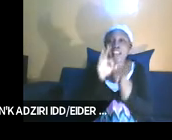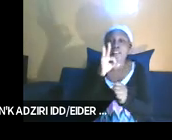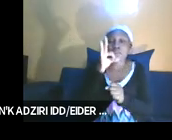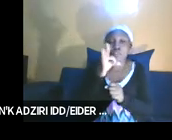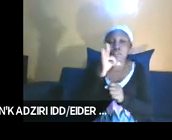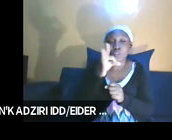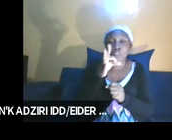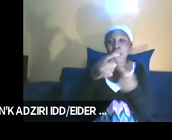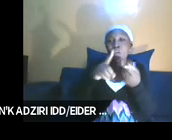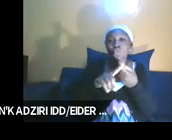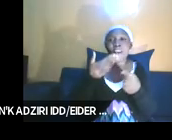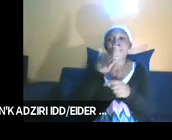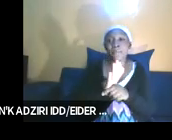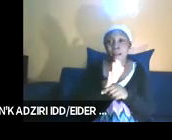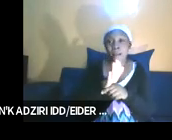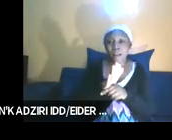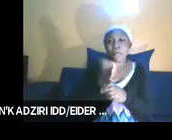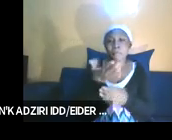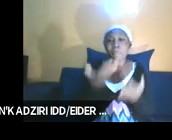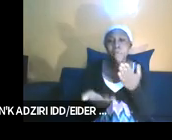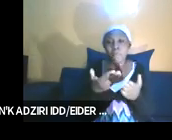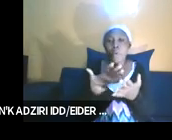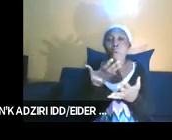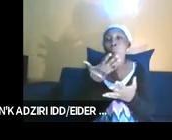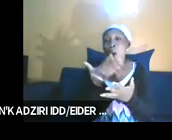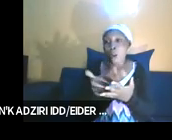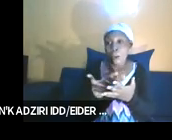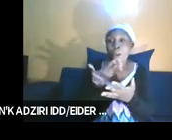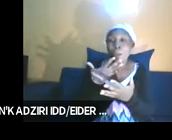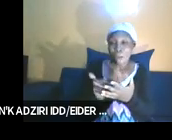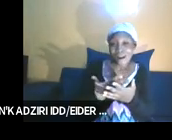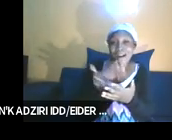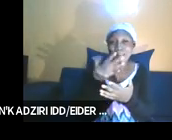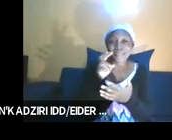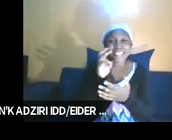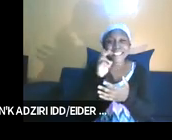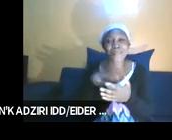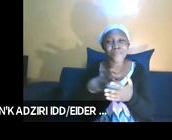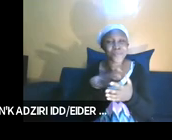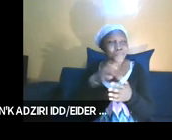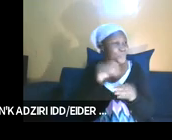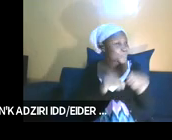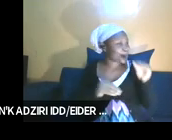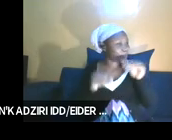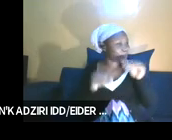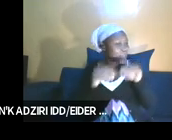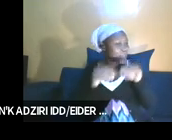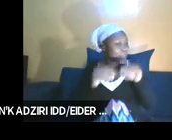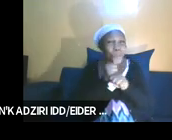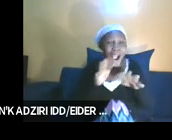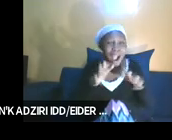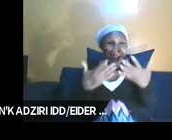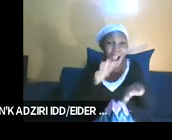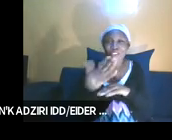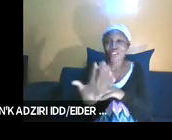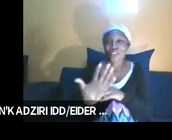but this is just to get warmed up and see how everybody is going to work collaboratively on this document.